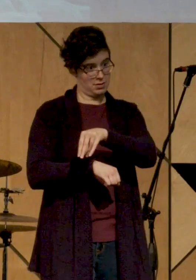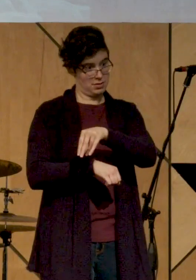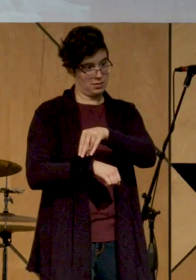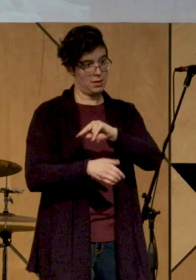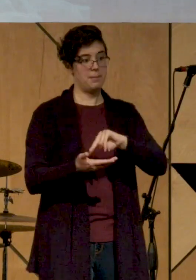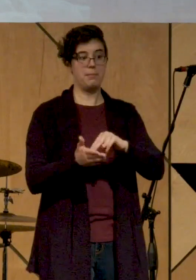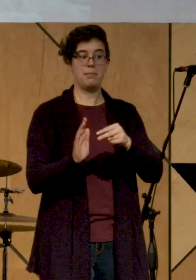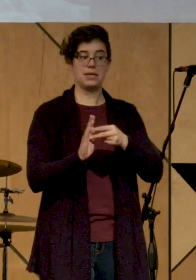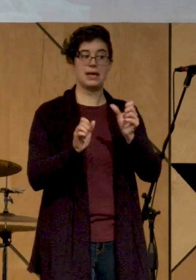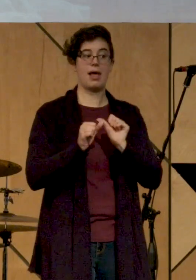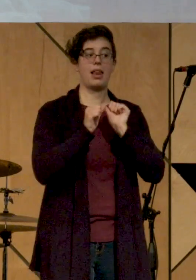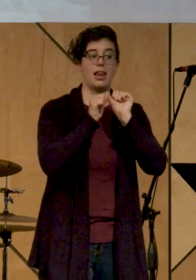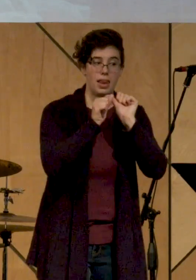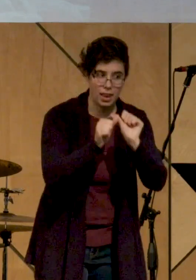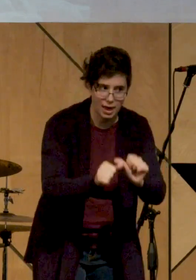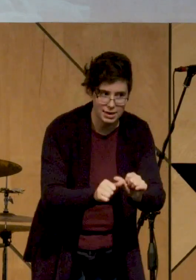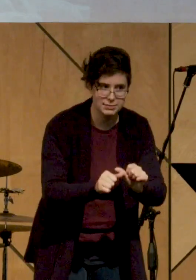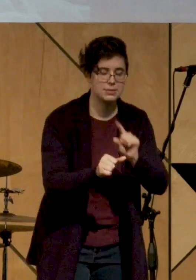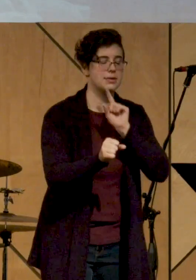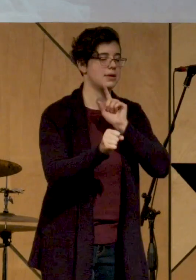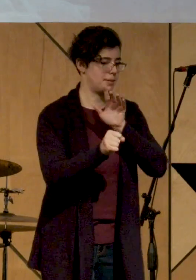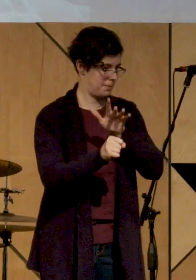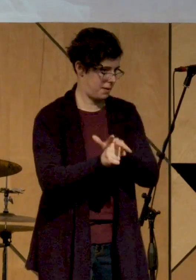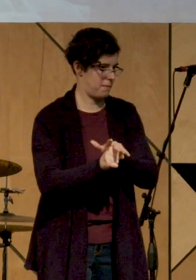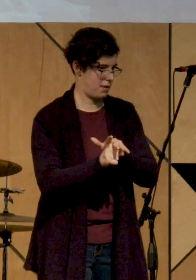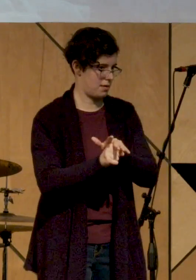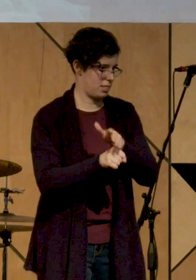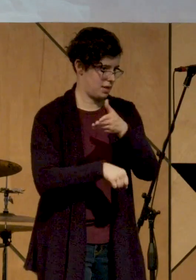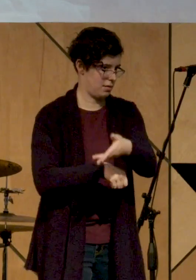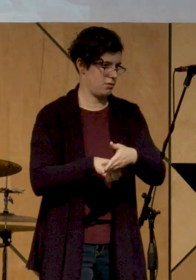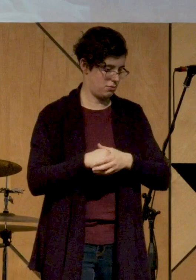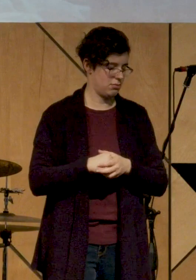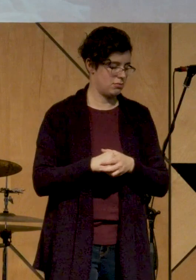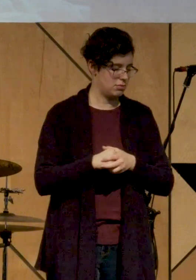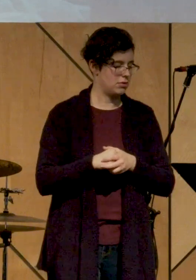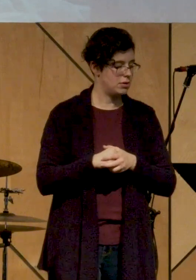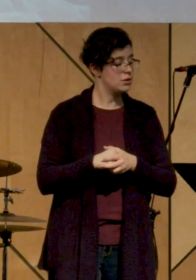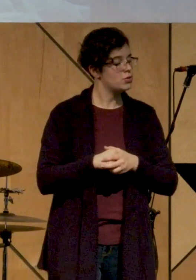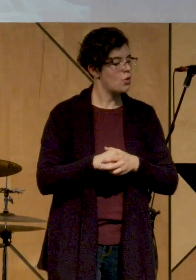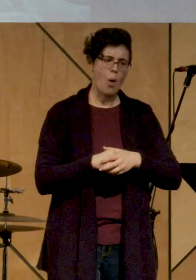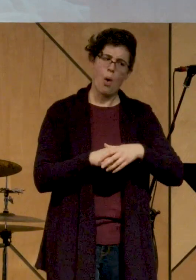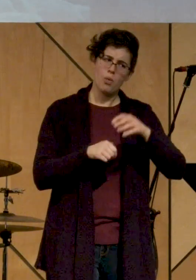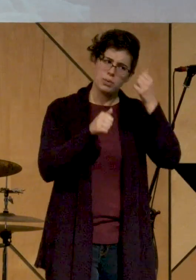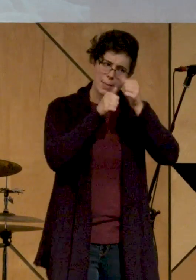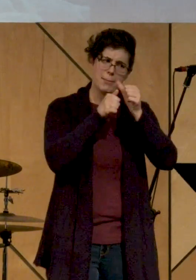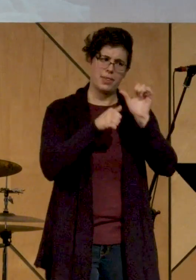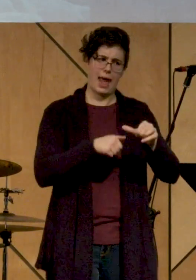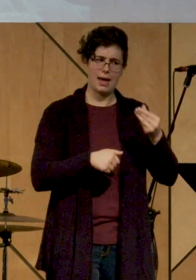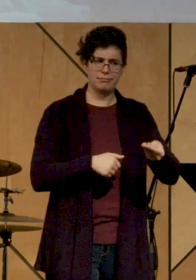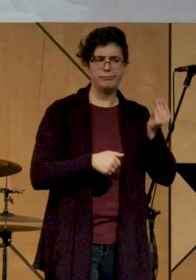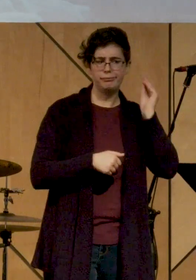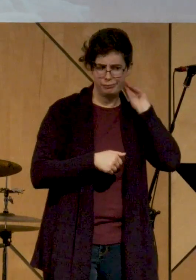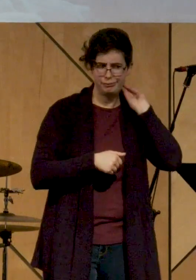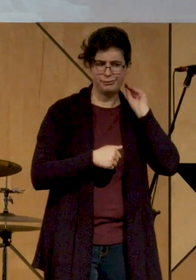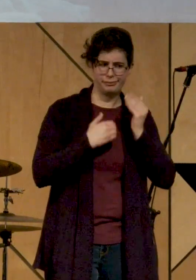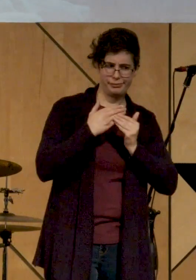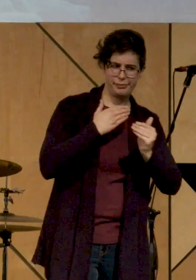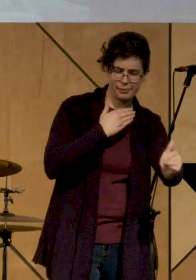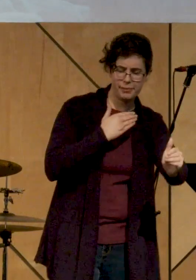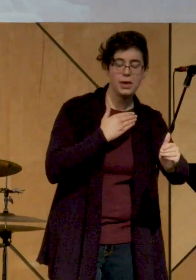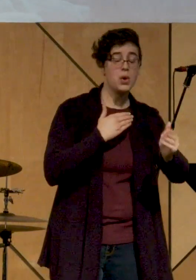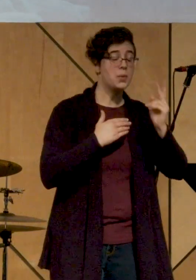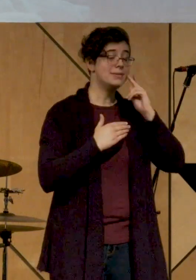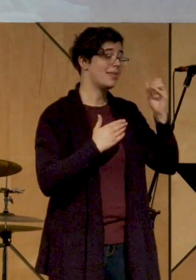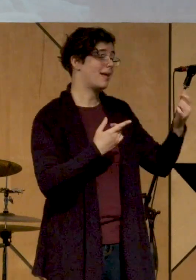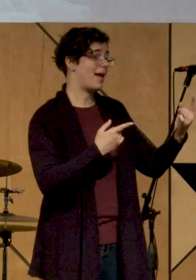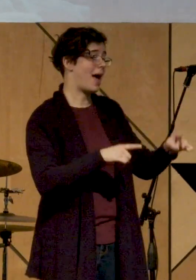binding, lasting commitment that's being made, all right? And so keep that in mind. We see that play out